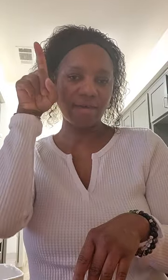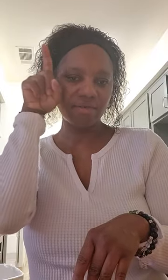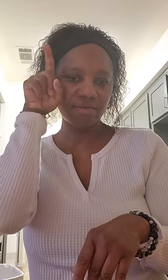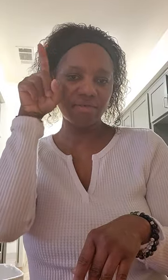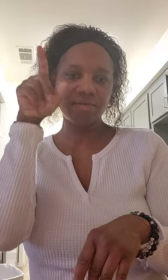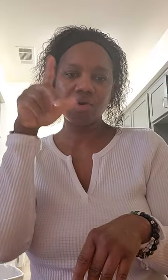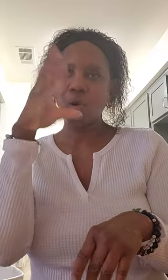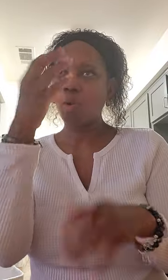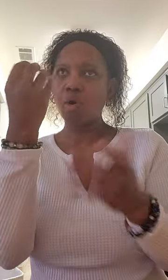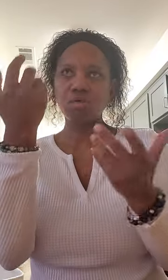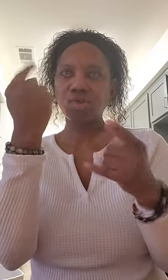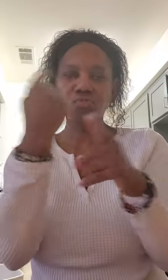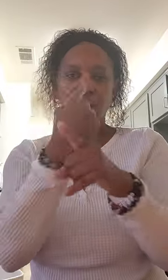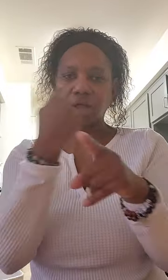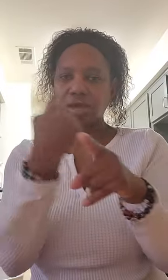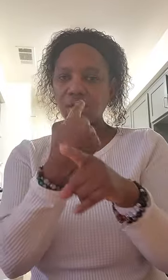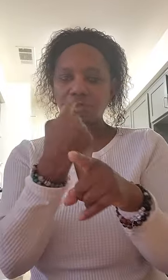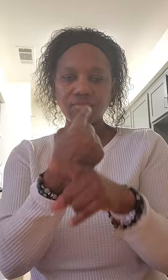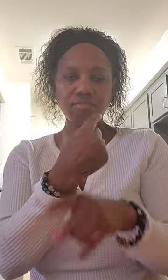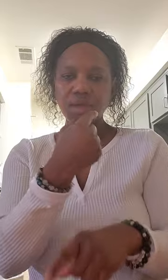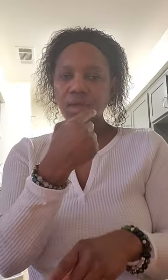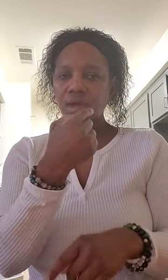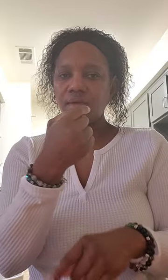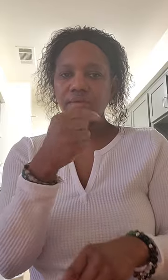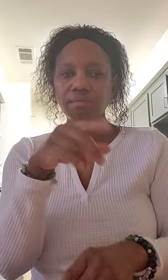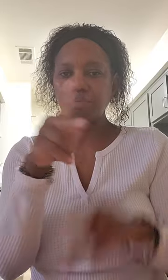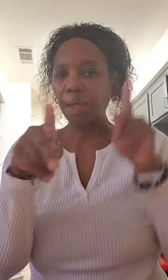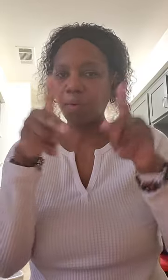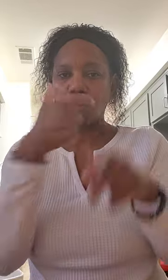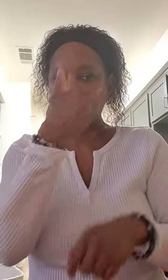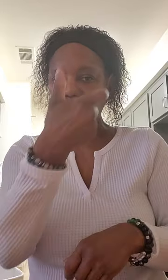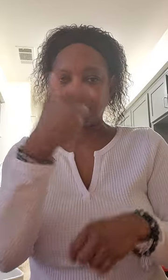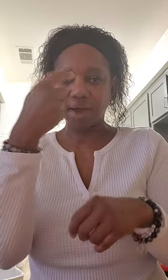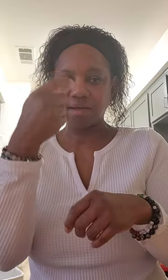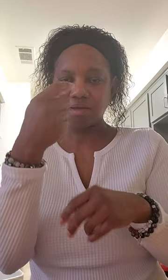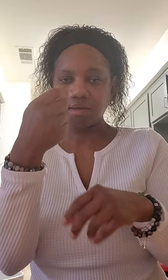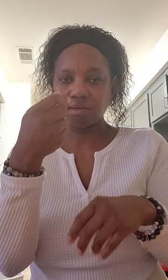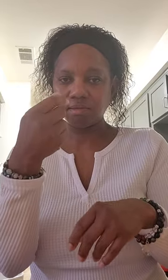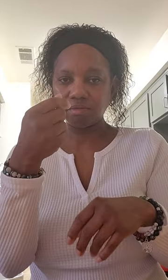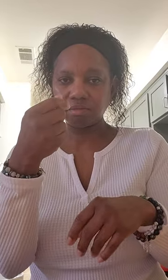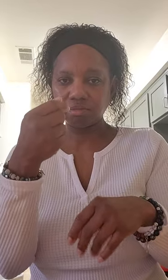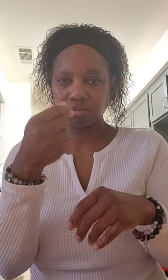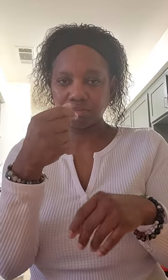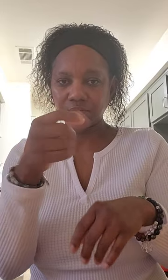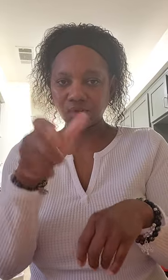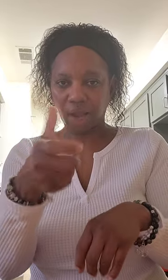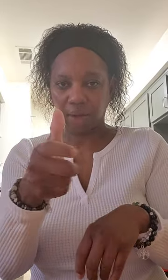or just regular people watching my channel